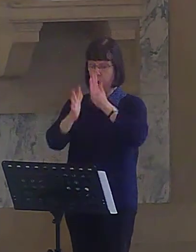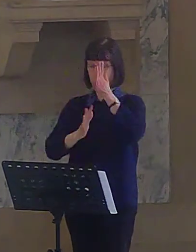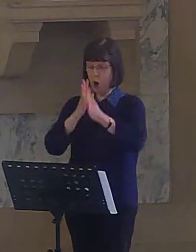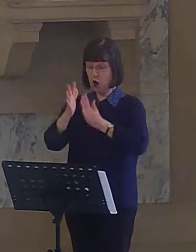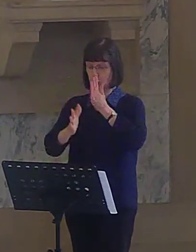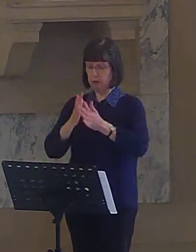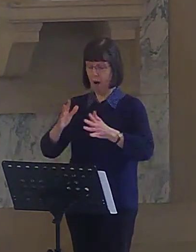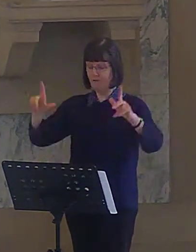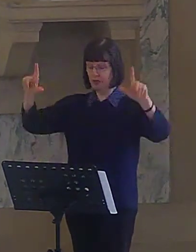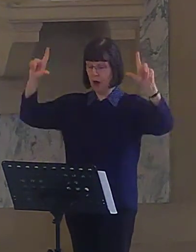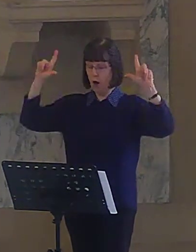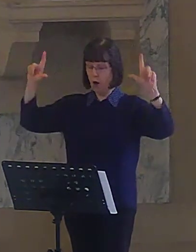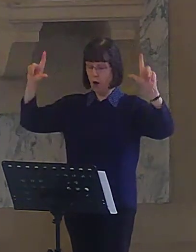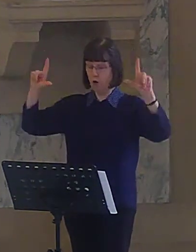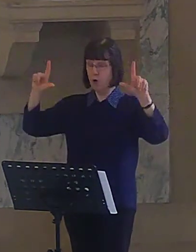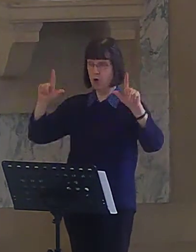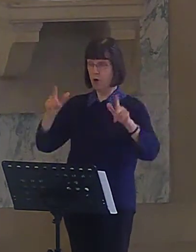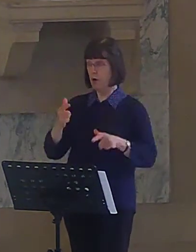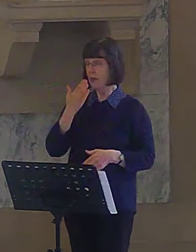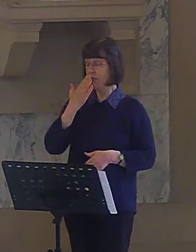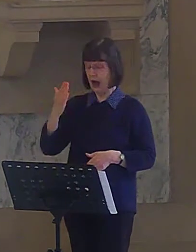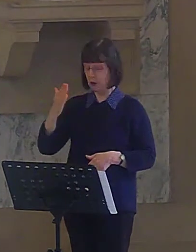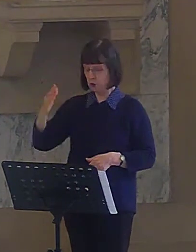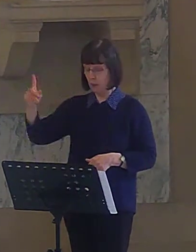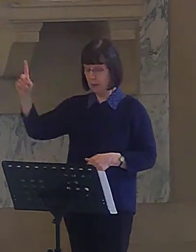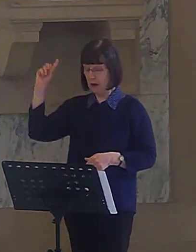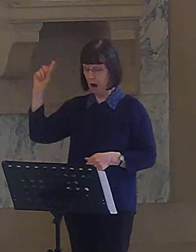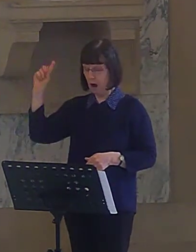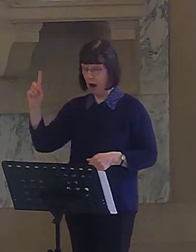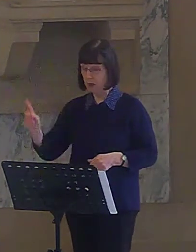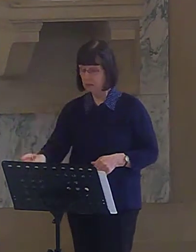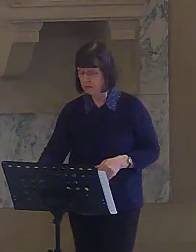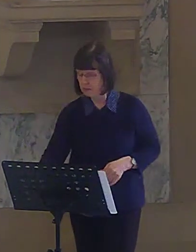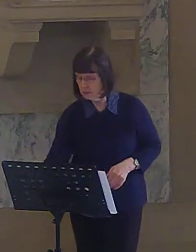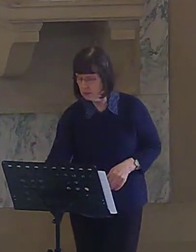Word of the Lord. Thanks be to God.